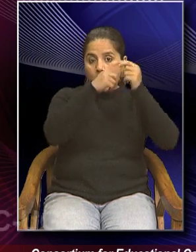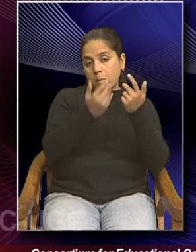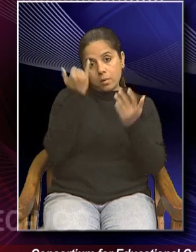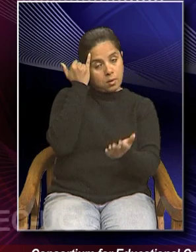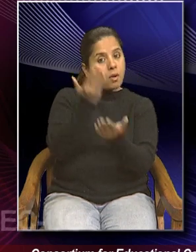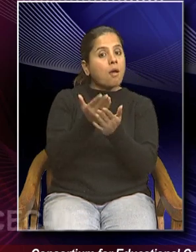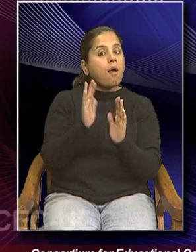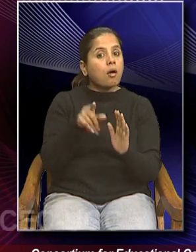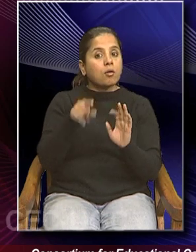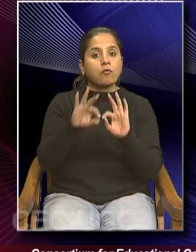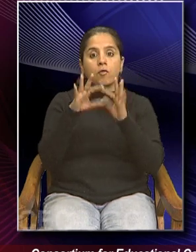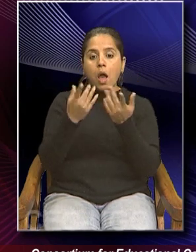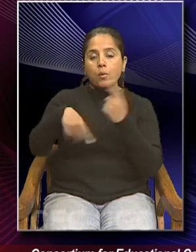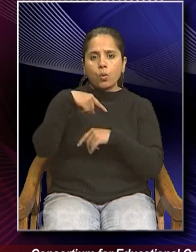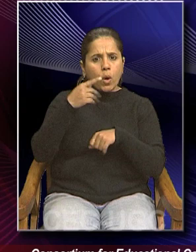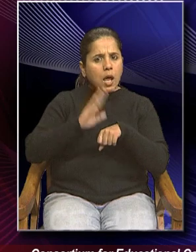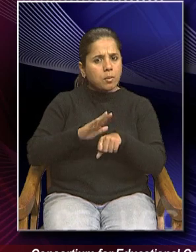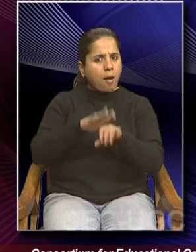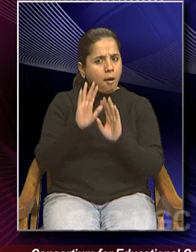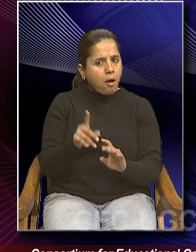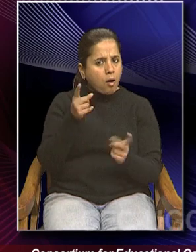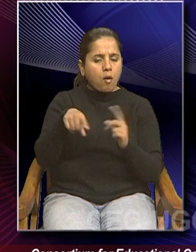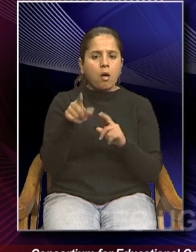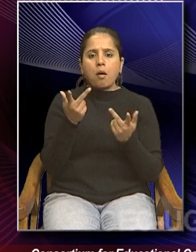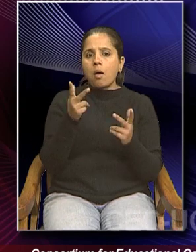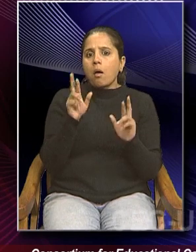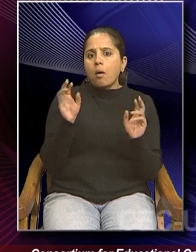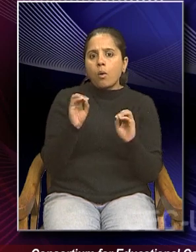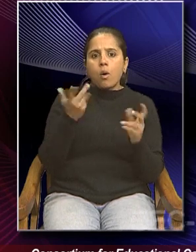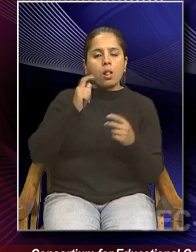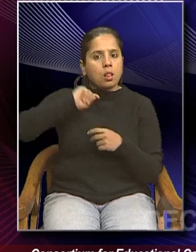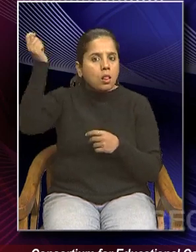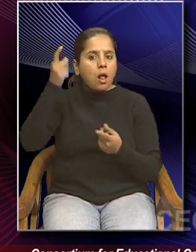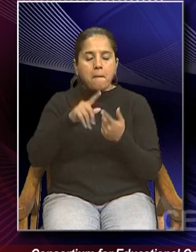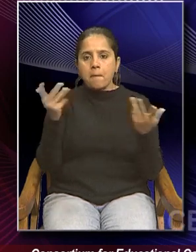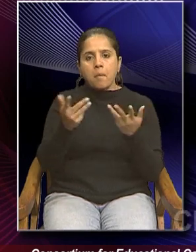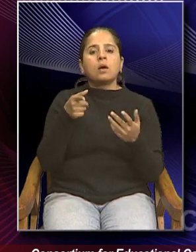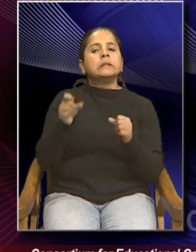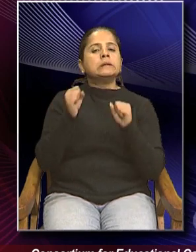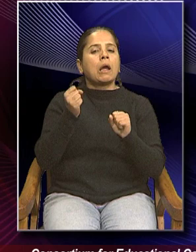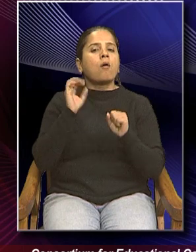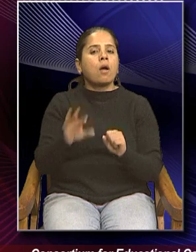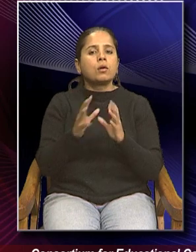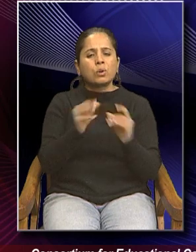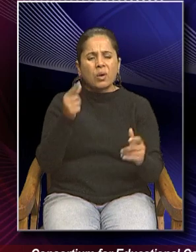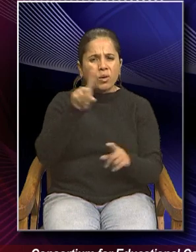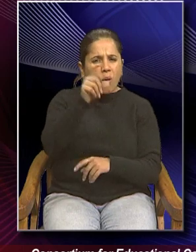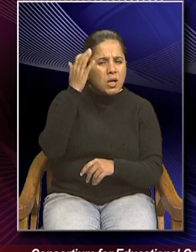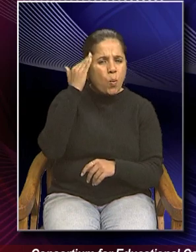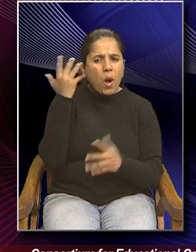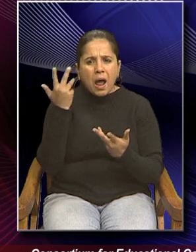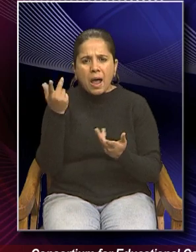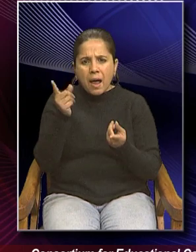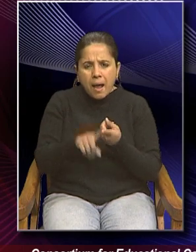suggest that families who experience an unexpected suicide have more difficulty resolving the question of